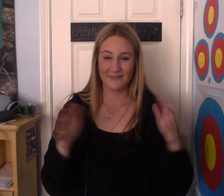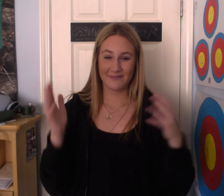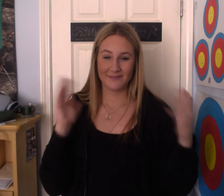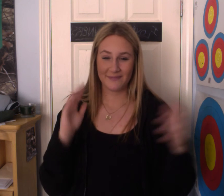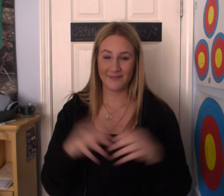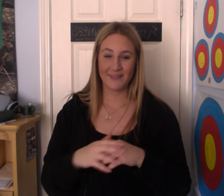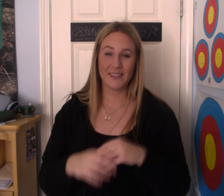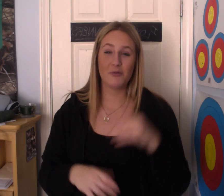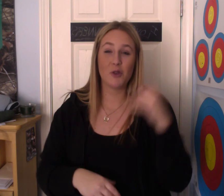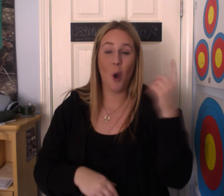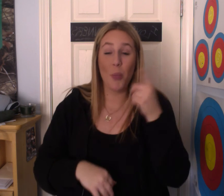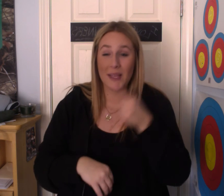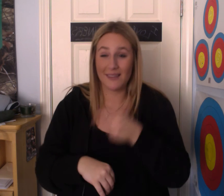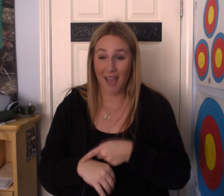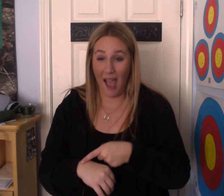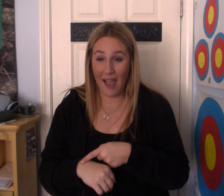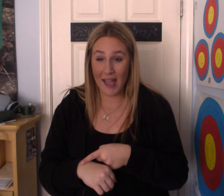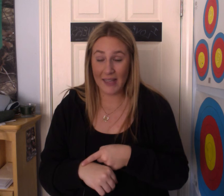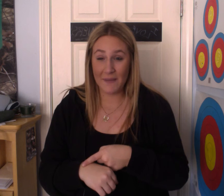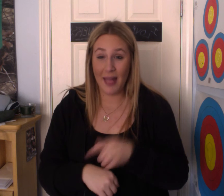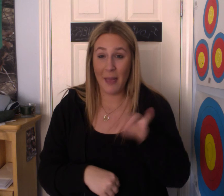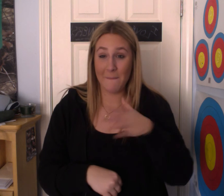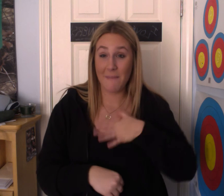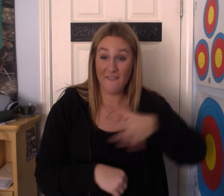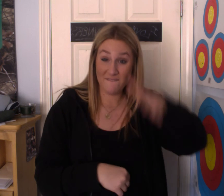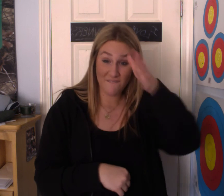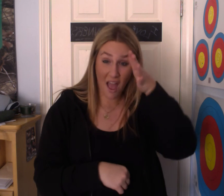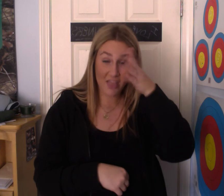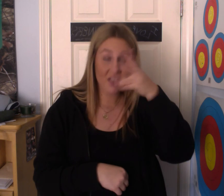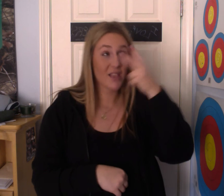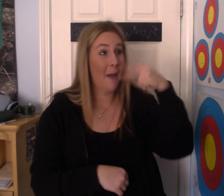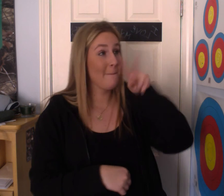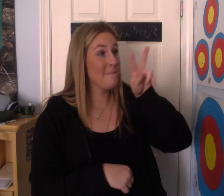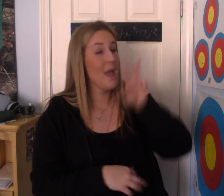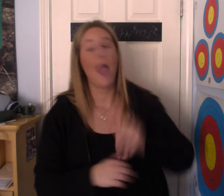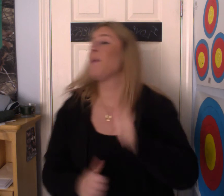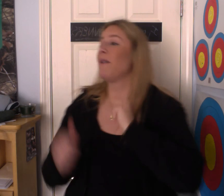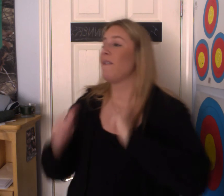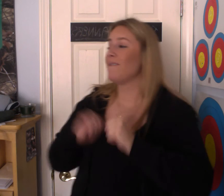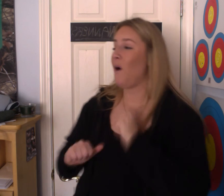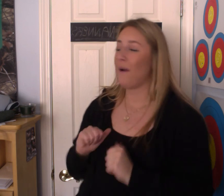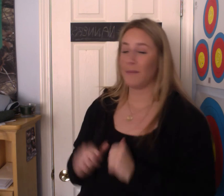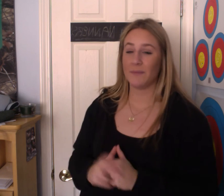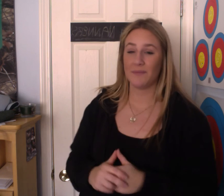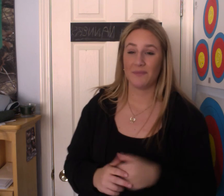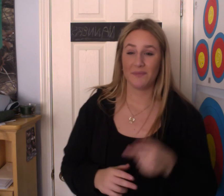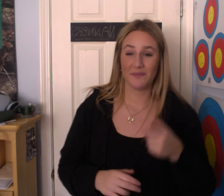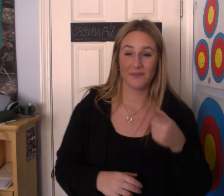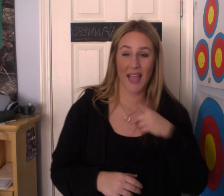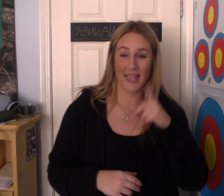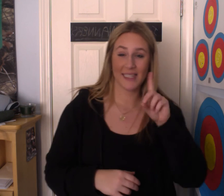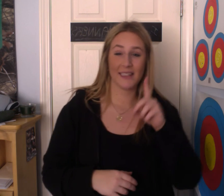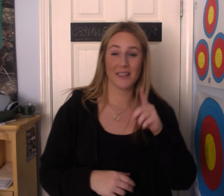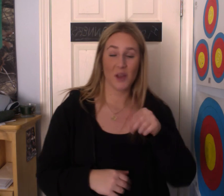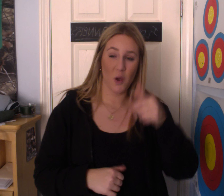It was the only time that my father ever saw me perform live, and I dedicate this talk to his memory.